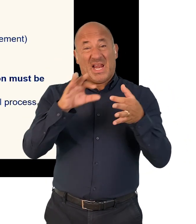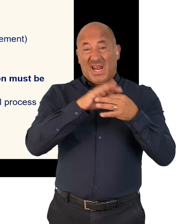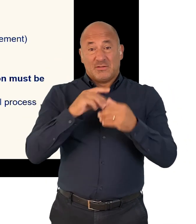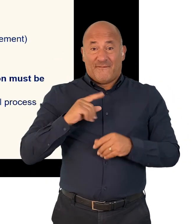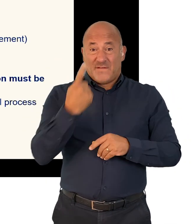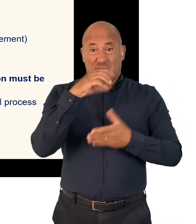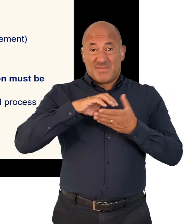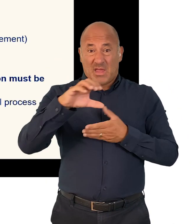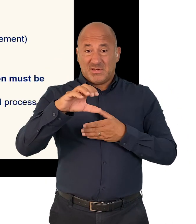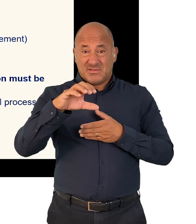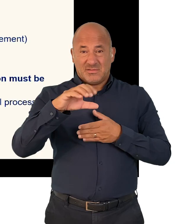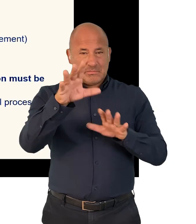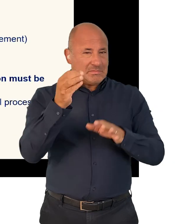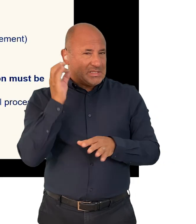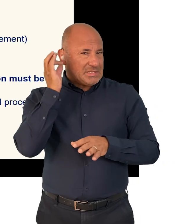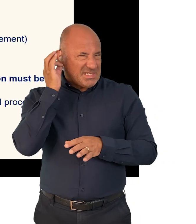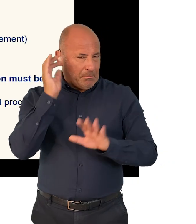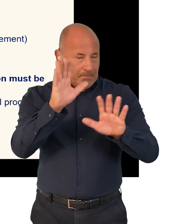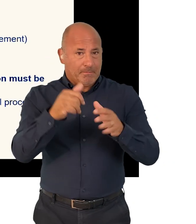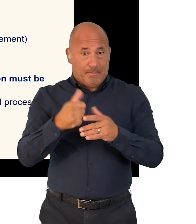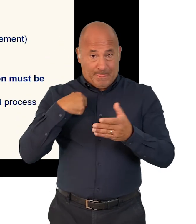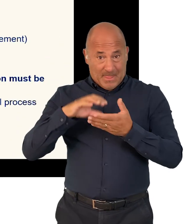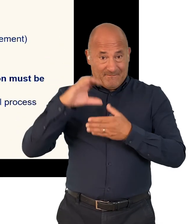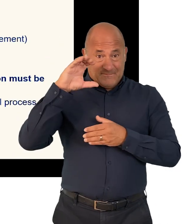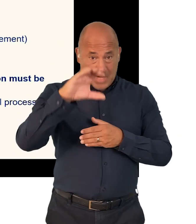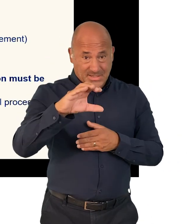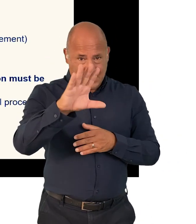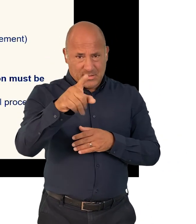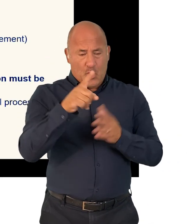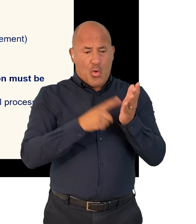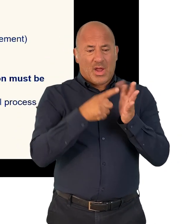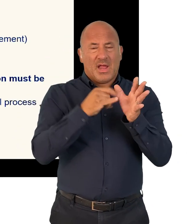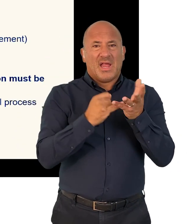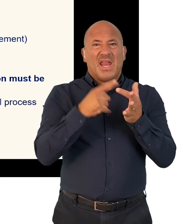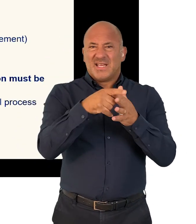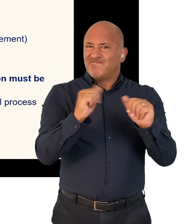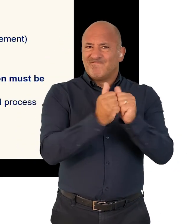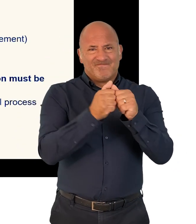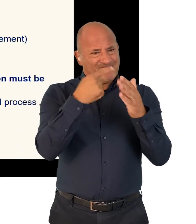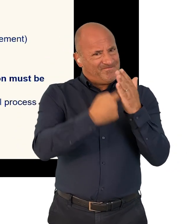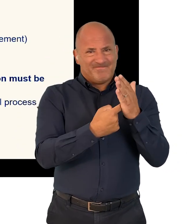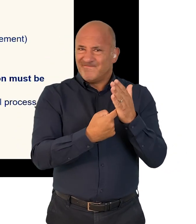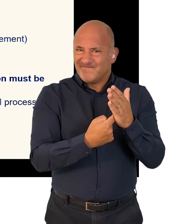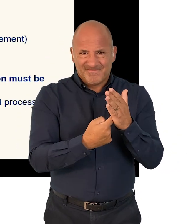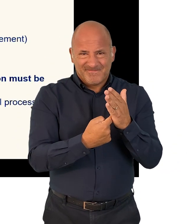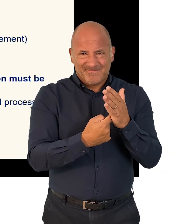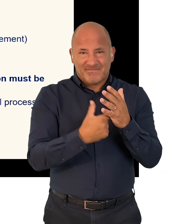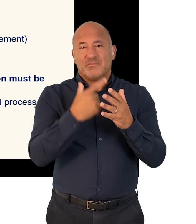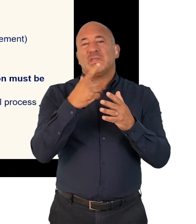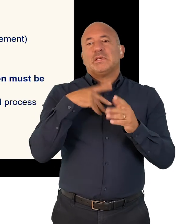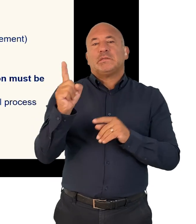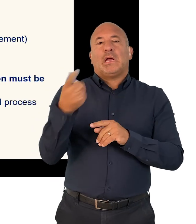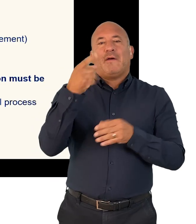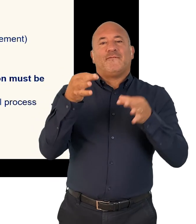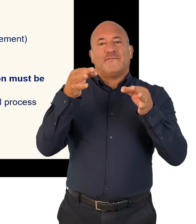met as a condition of the first payment. We have a tip here. If you are offered funding and your lease is not compliant, a